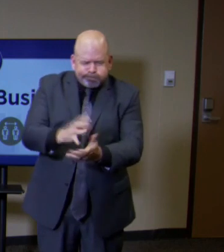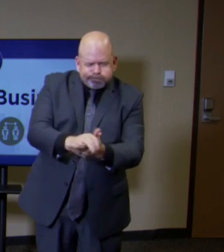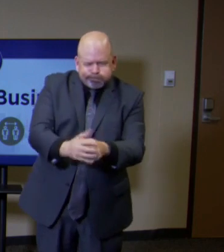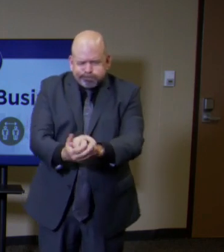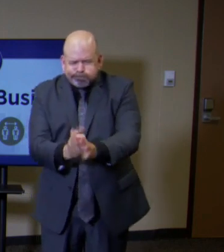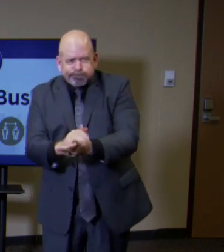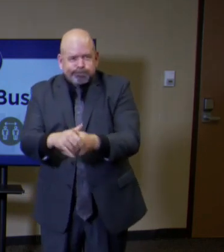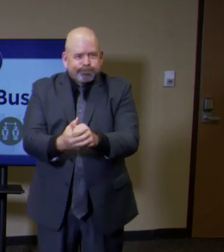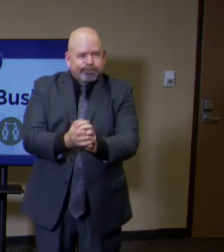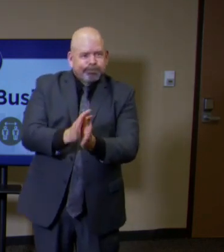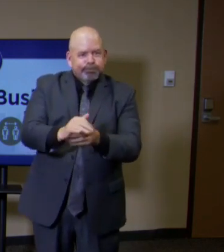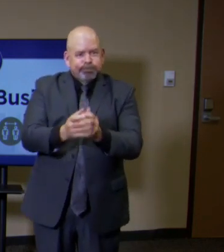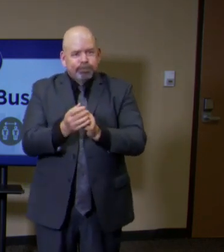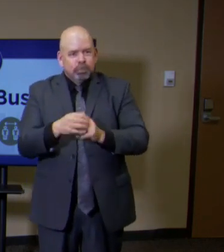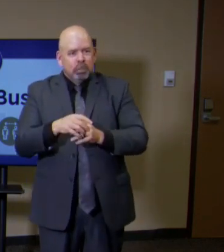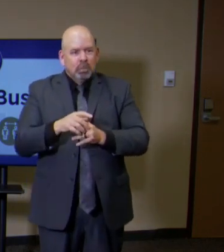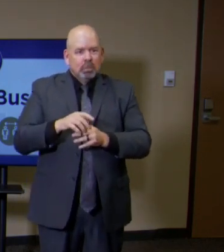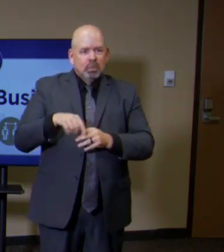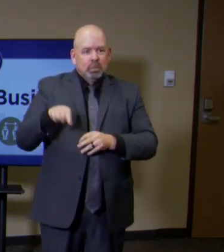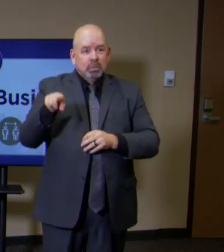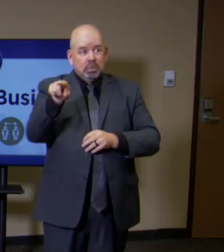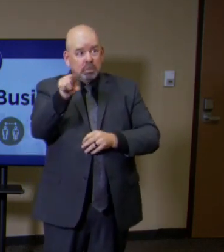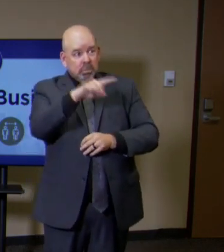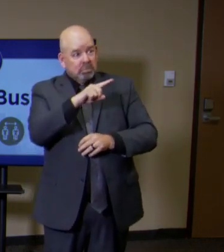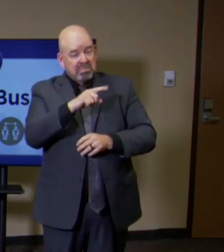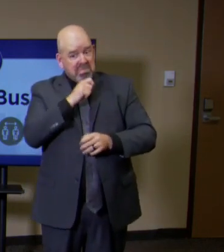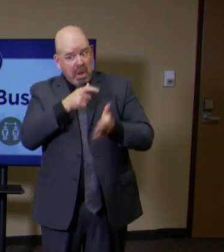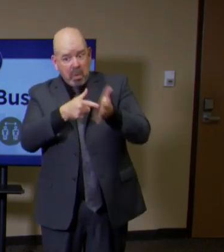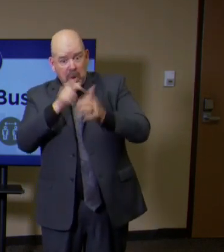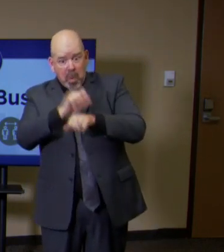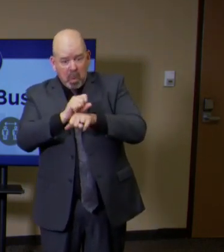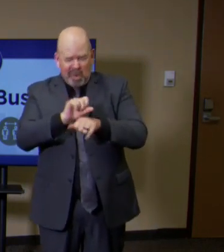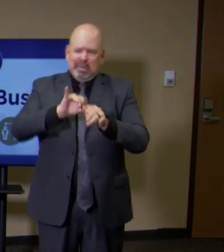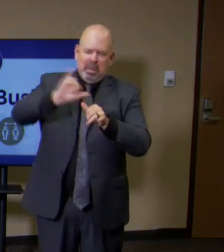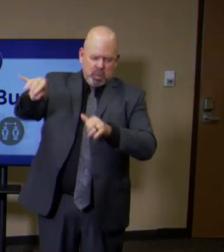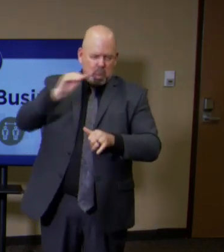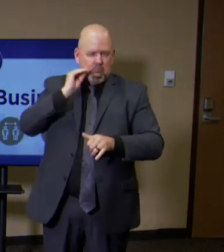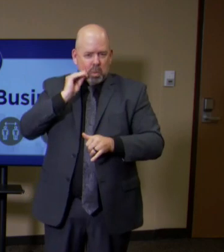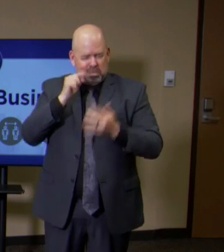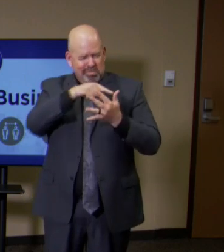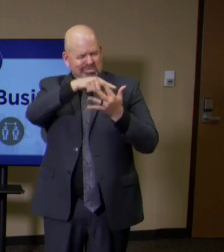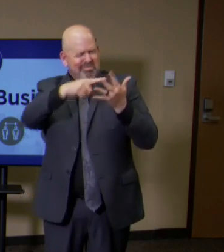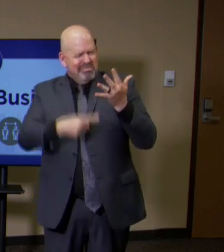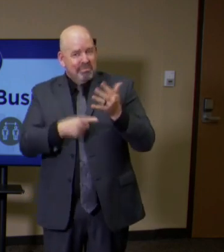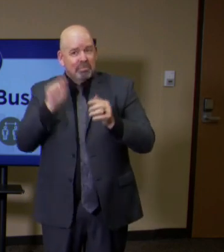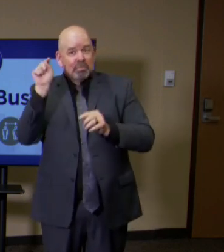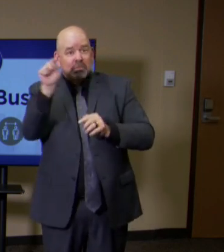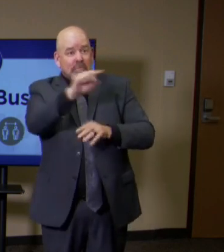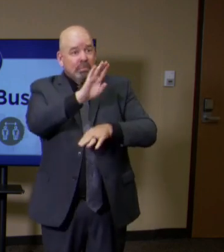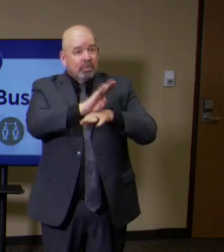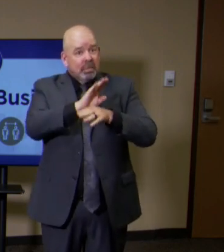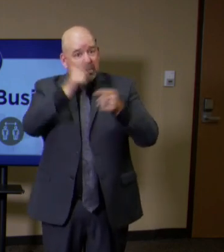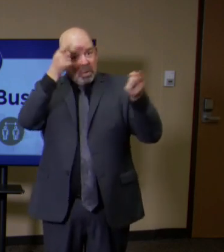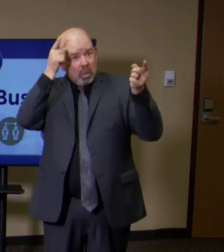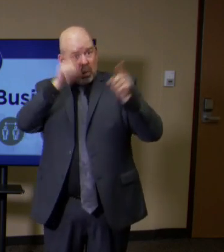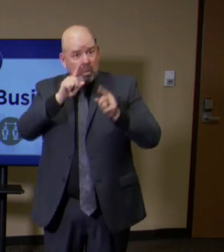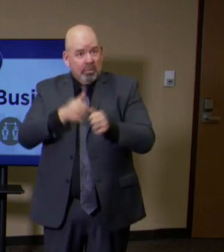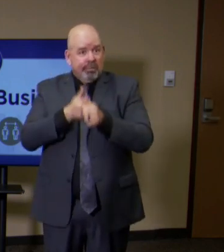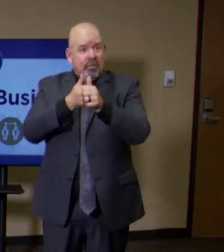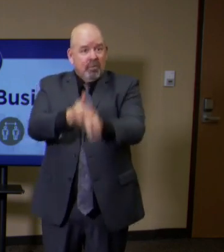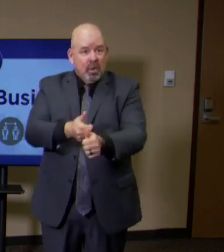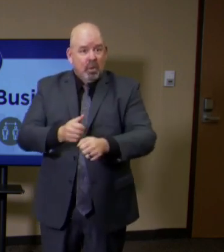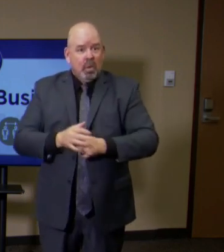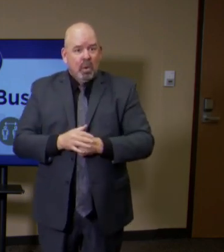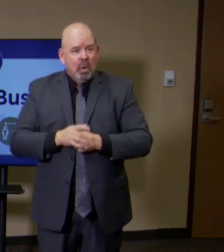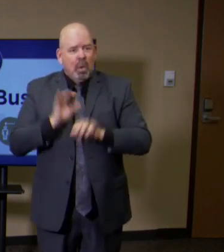work from home, and then things specific to their business like 6-foot separation and plexiglass at the checkout